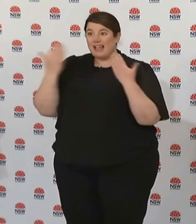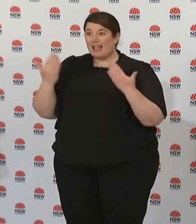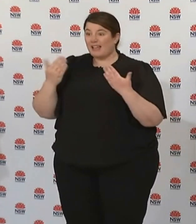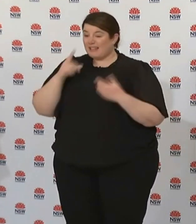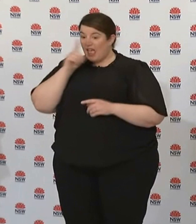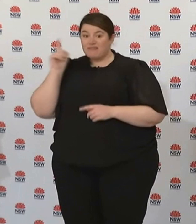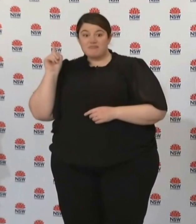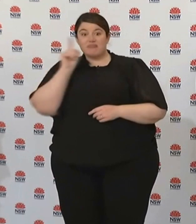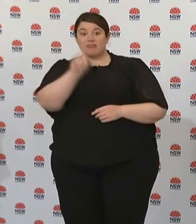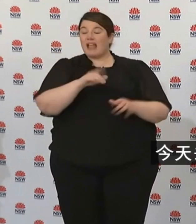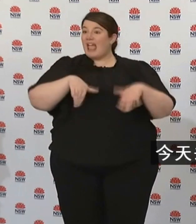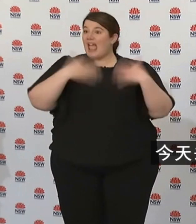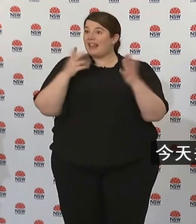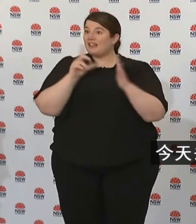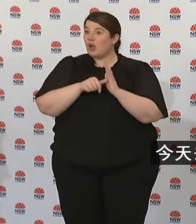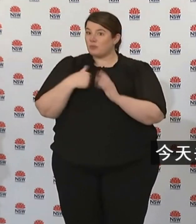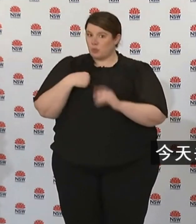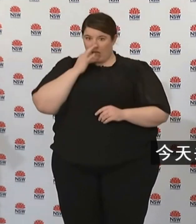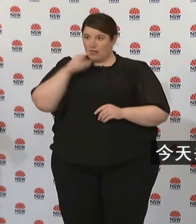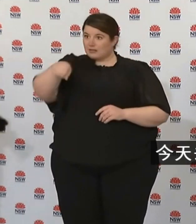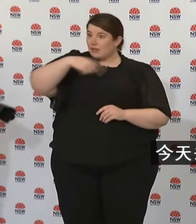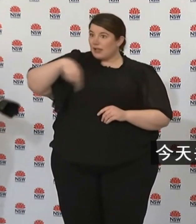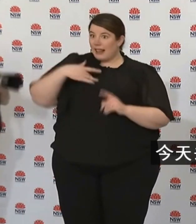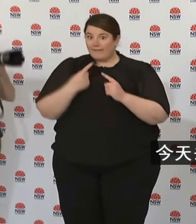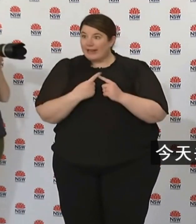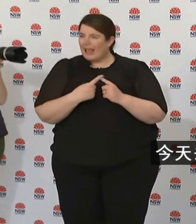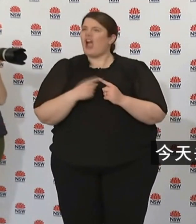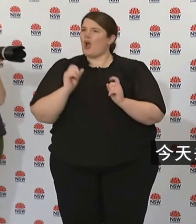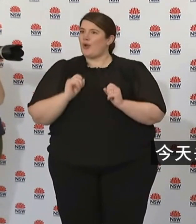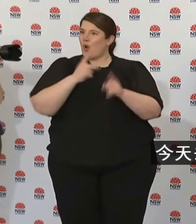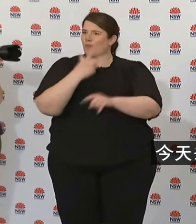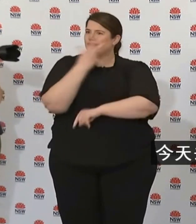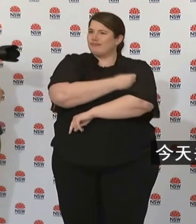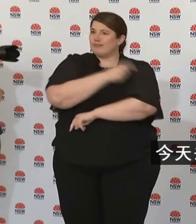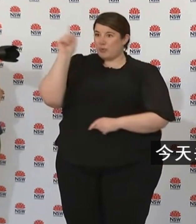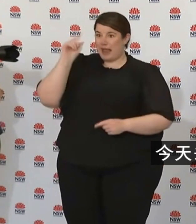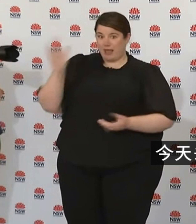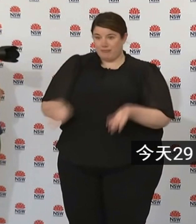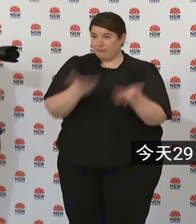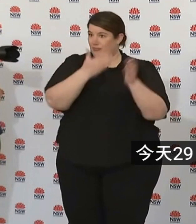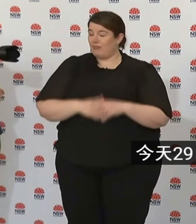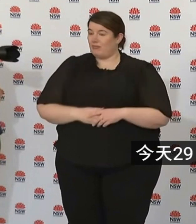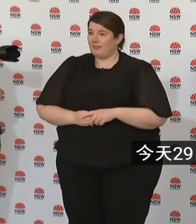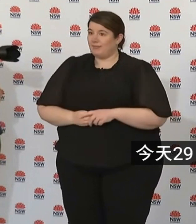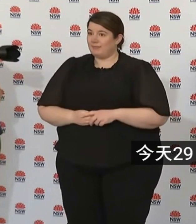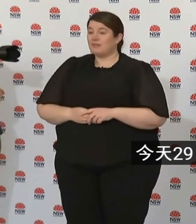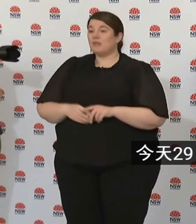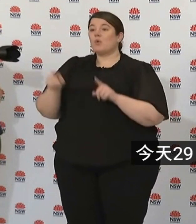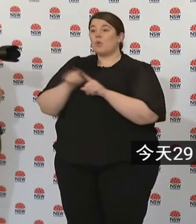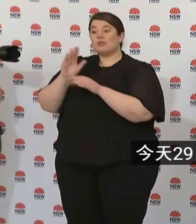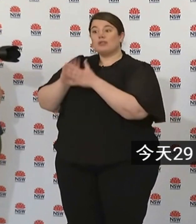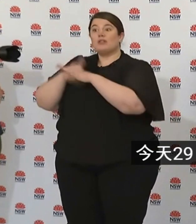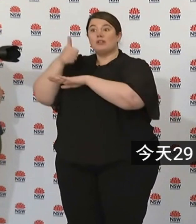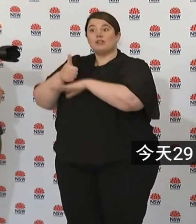challenge the community in that area, go and get vaccinated today. There's also a clinic being set